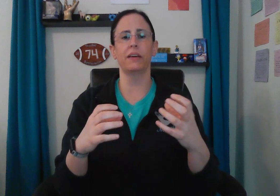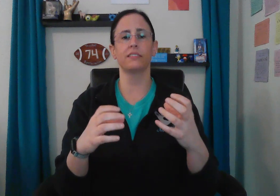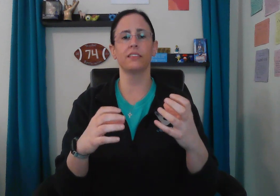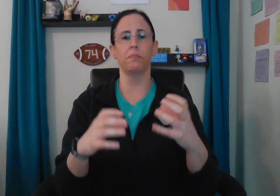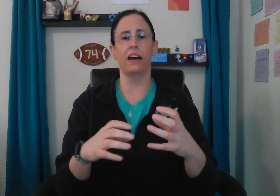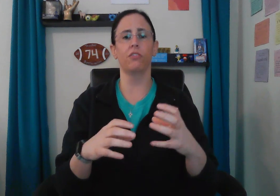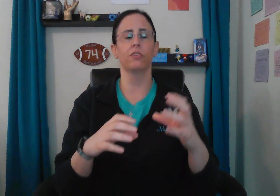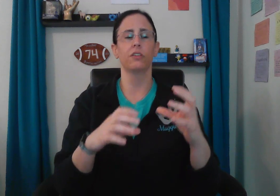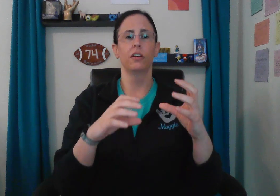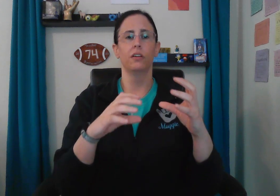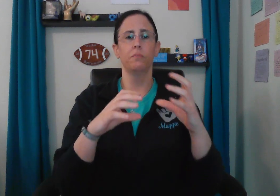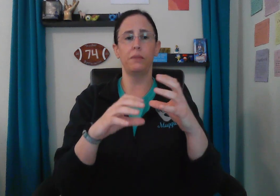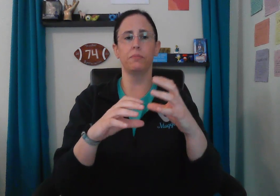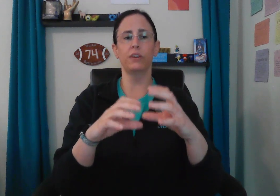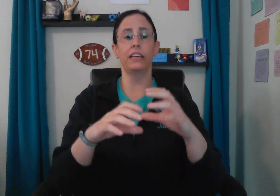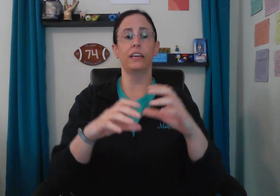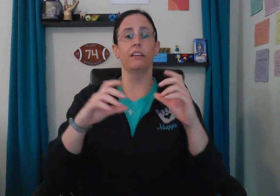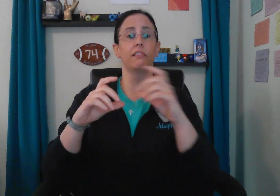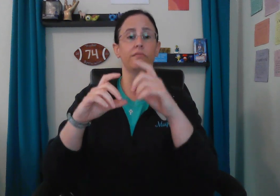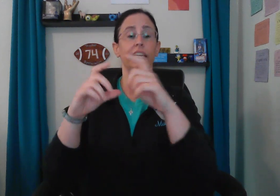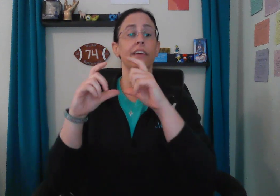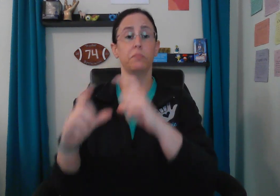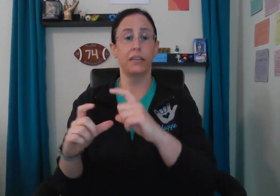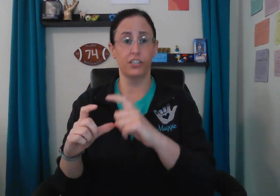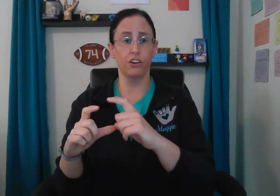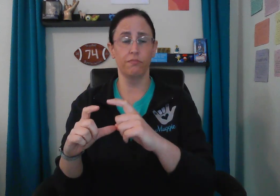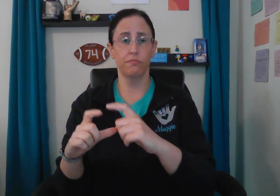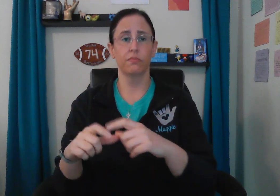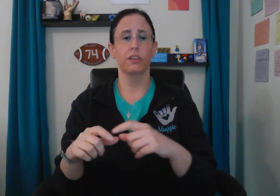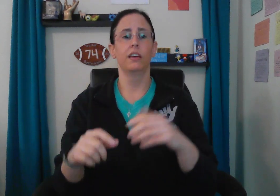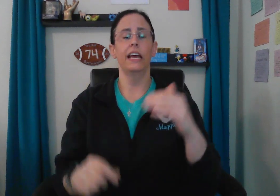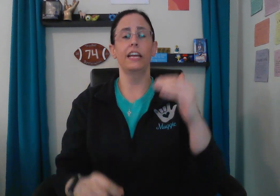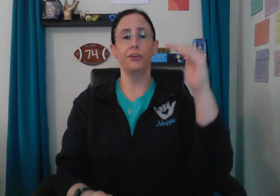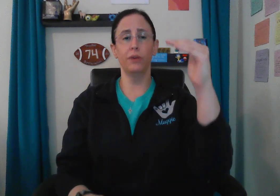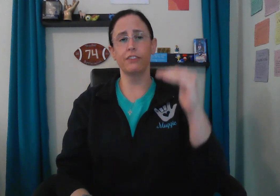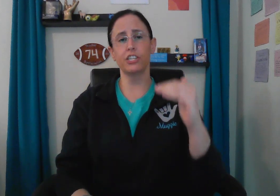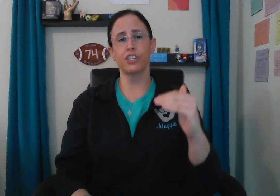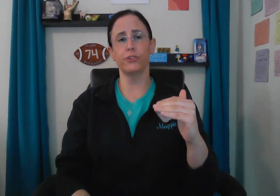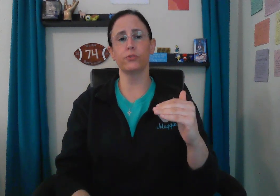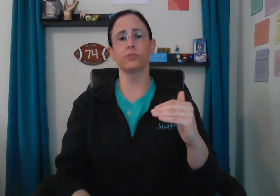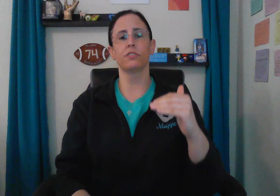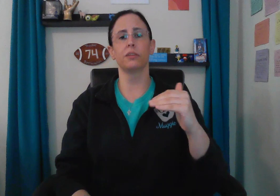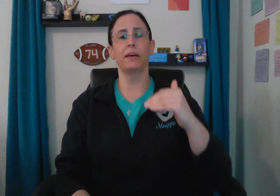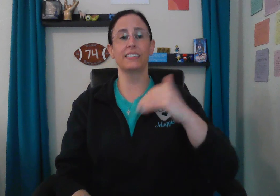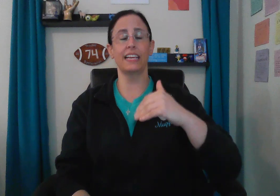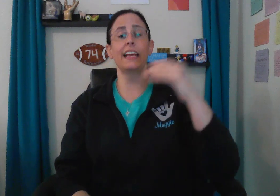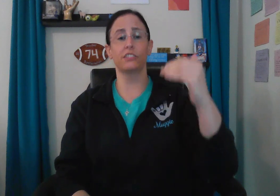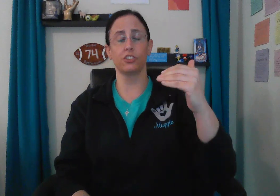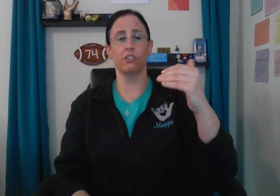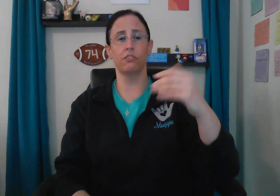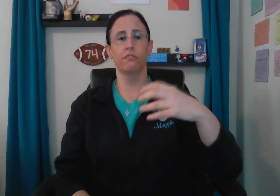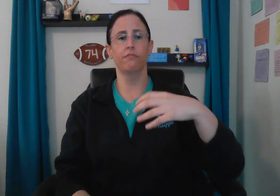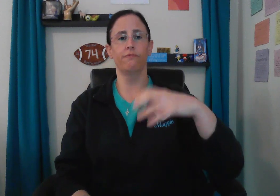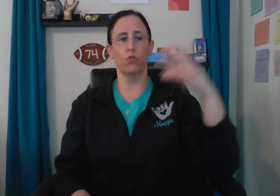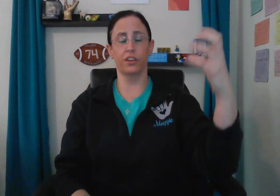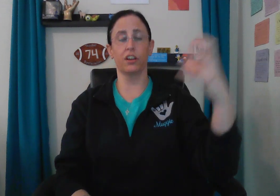compliments about people in the given picture. And you have to choose the best answer for the